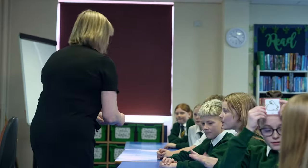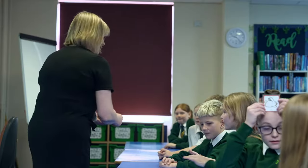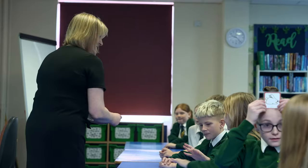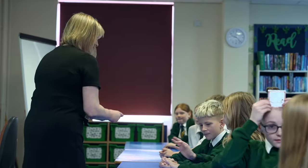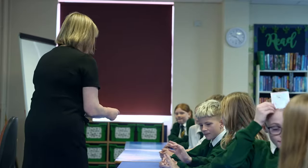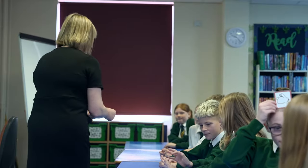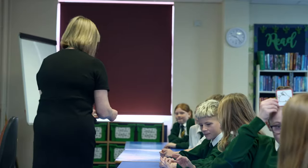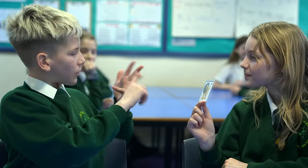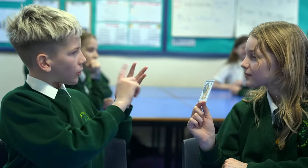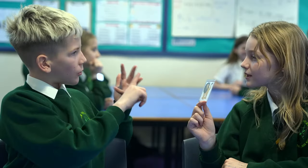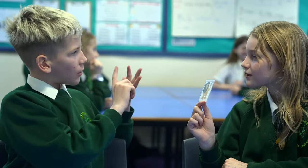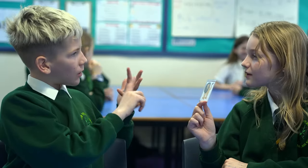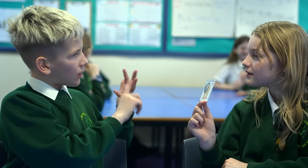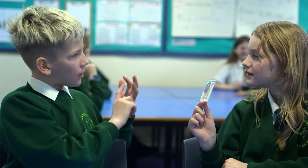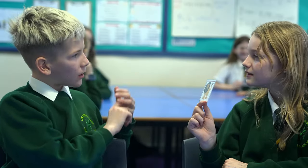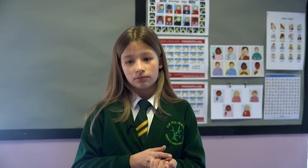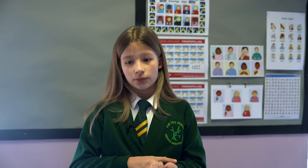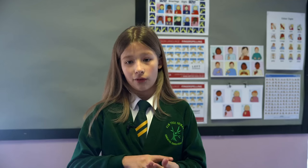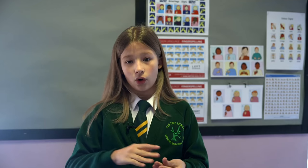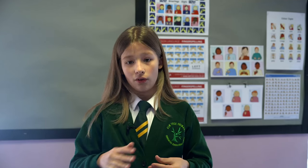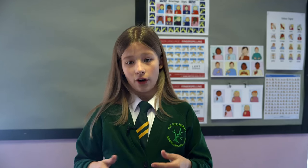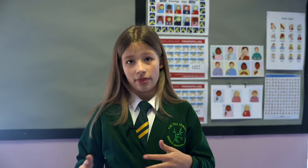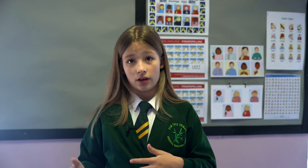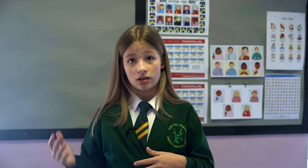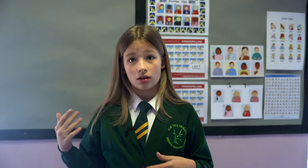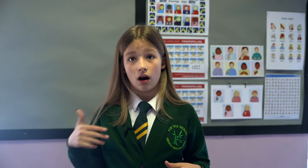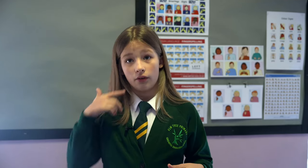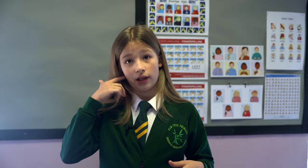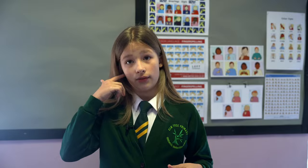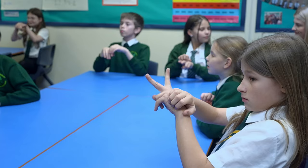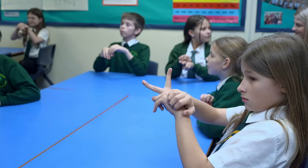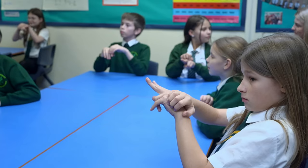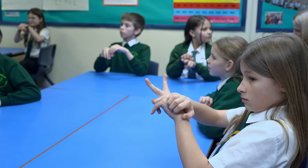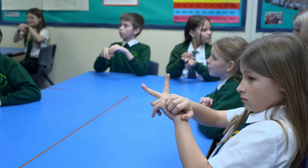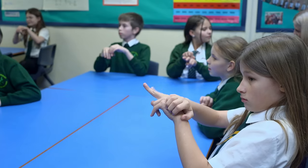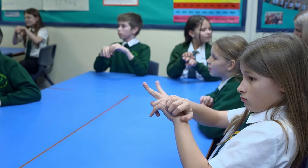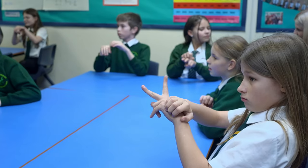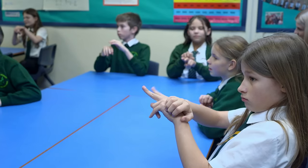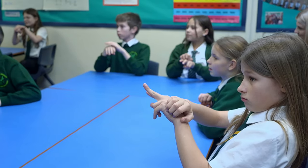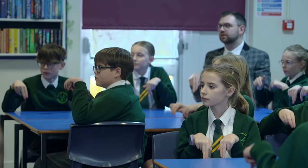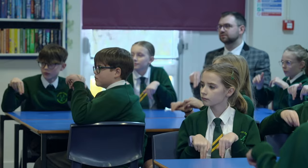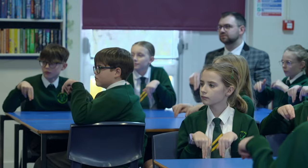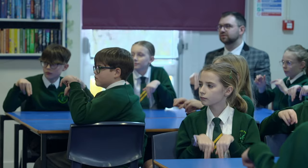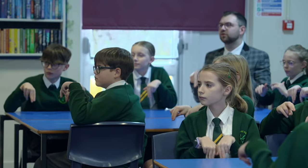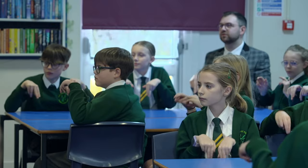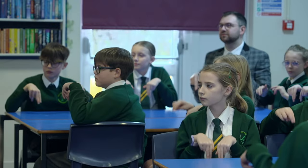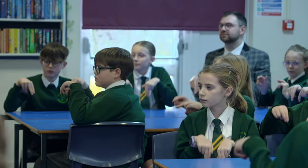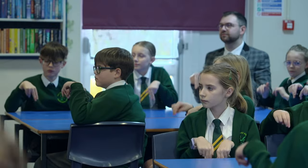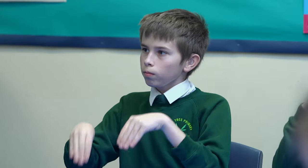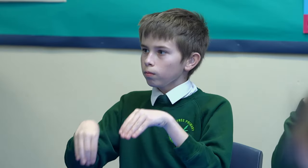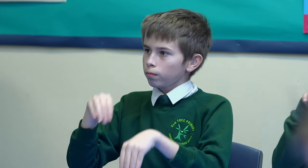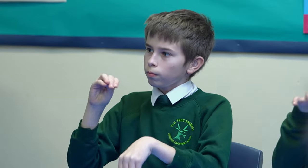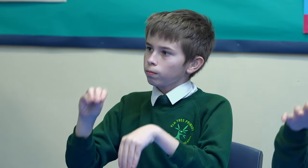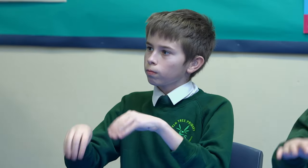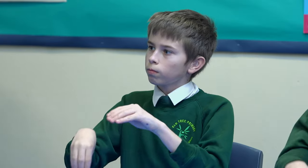out of school I use BSL to talk to deaf people. I've got a friend that's half deaf and sometimes I have to sign to her because